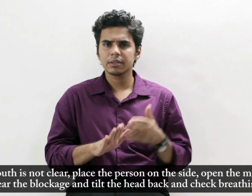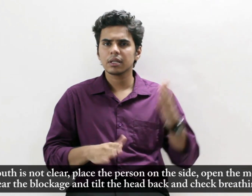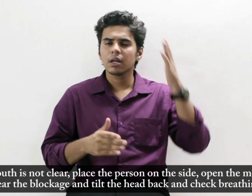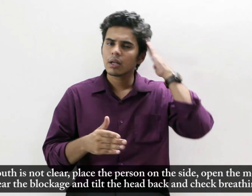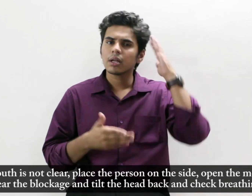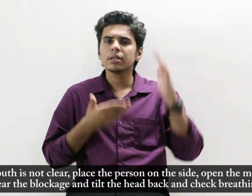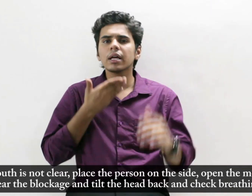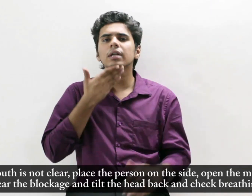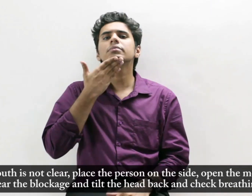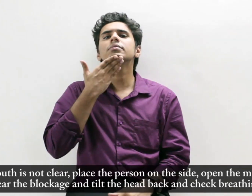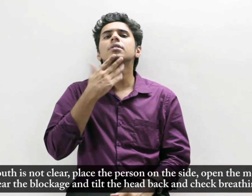breathing.